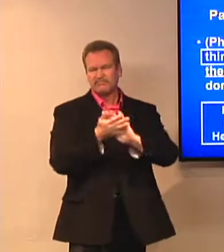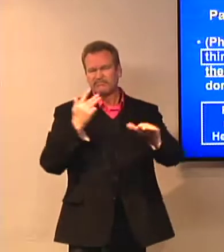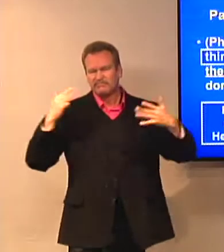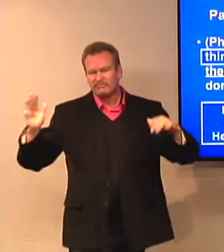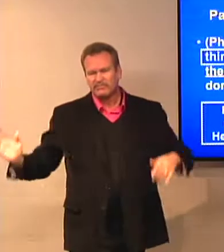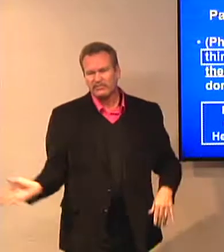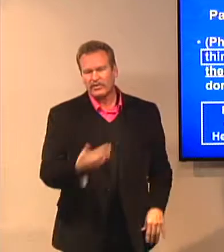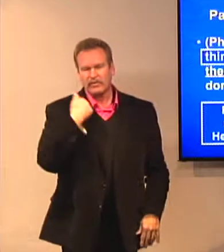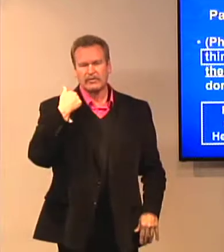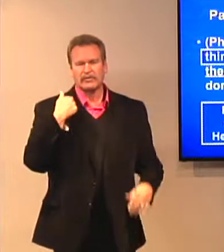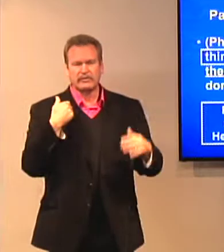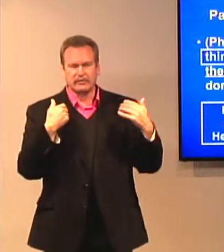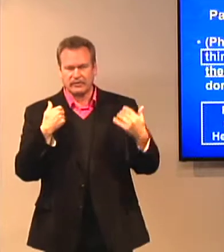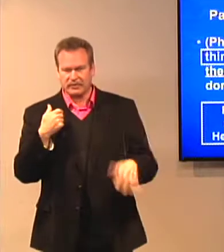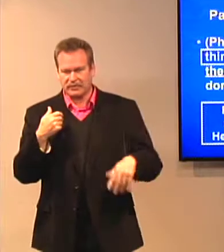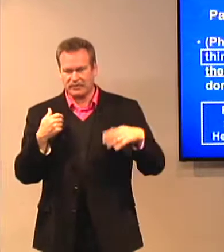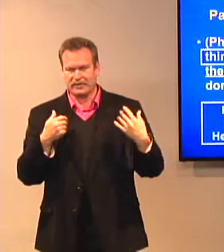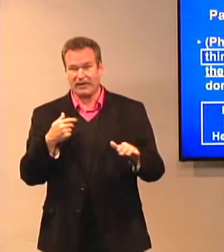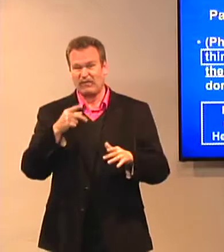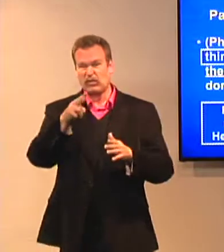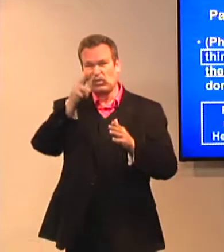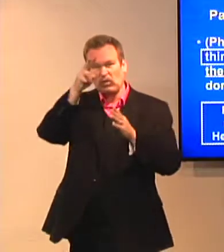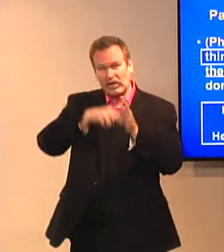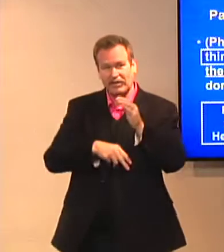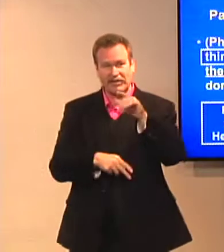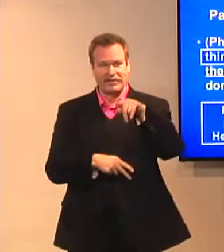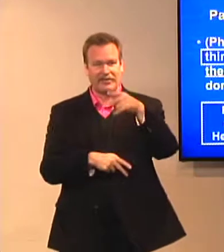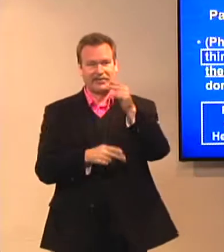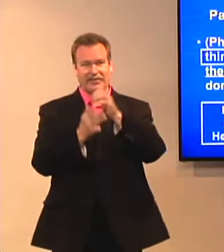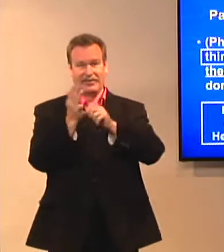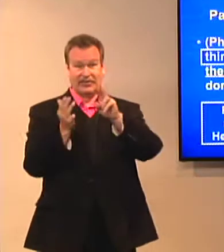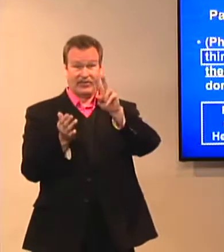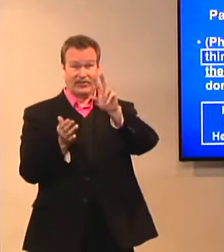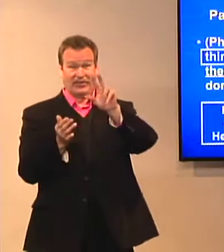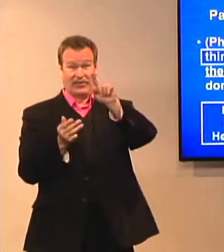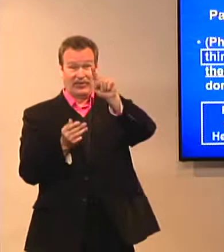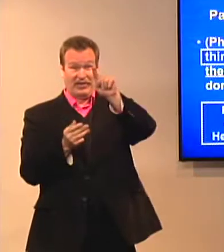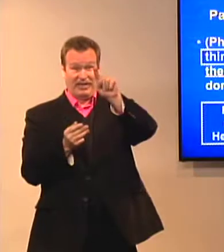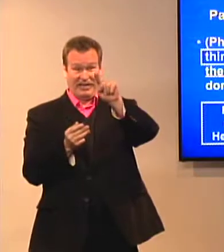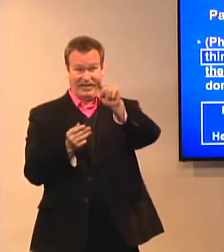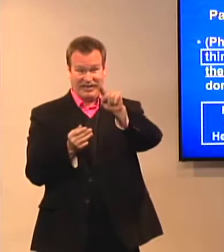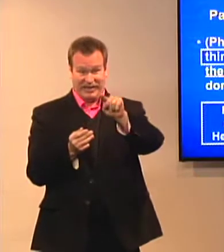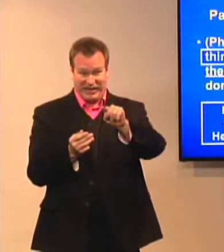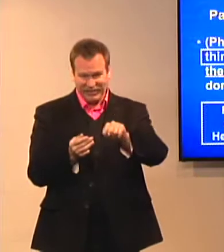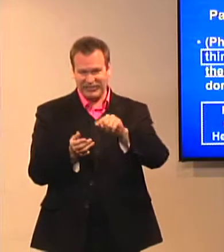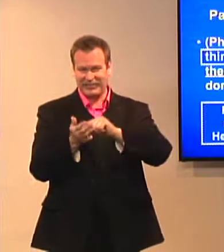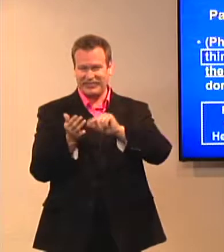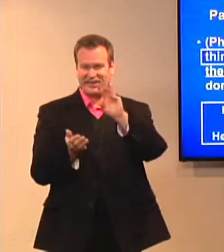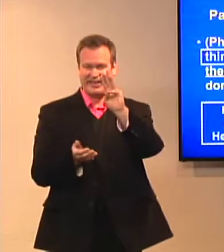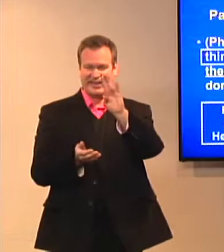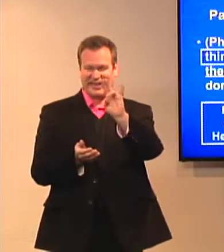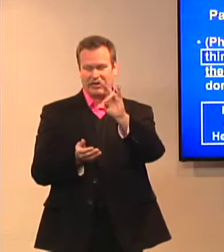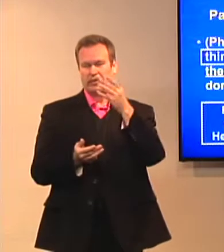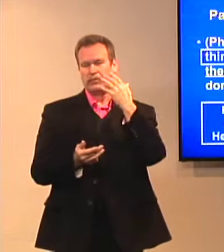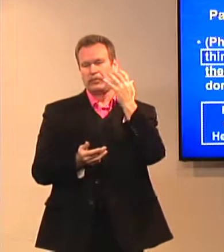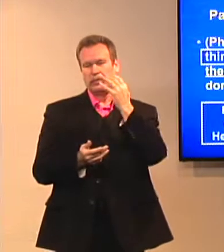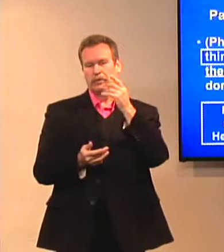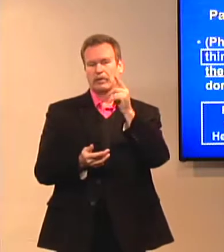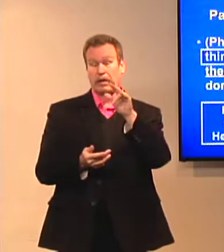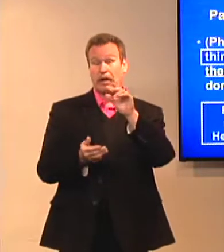These are what happened in my life. Put them aside. So if you read this in Philippians and you go all the way down